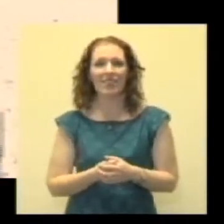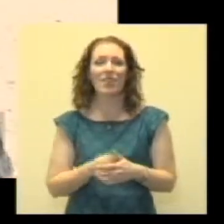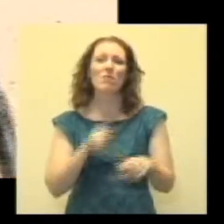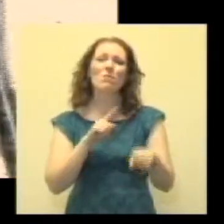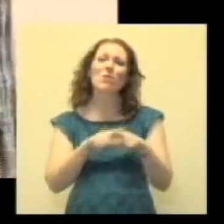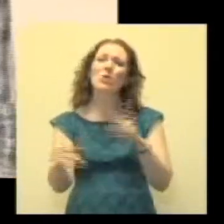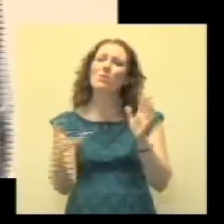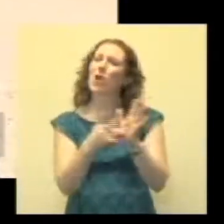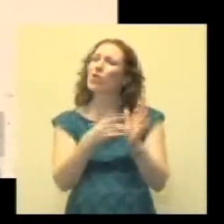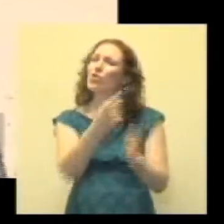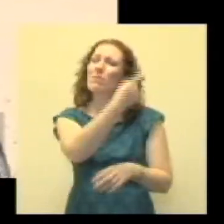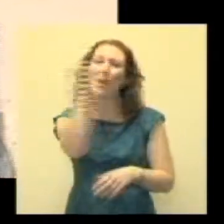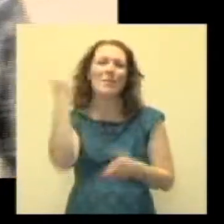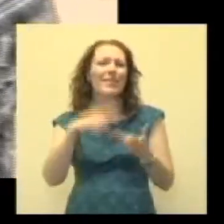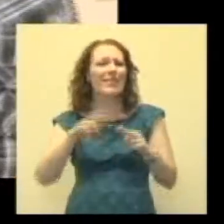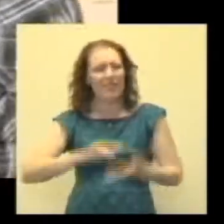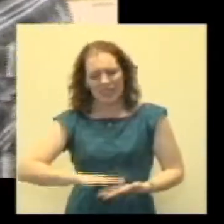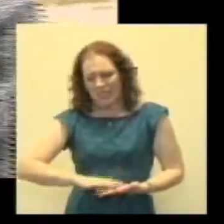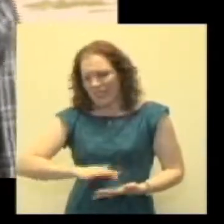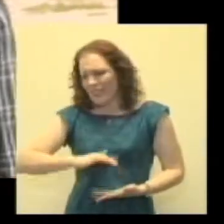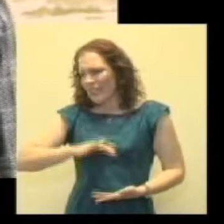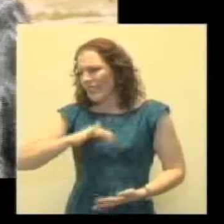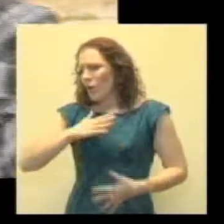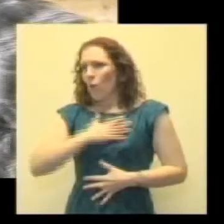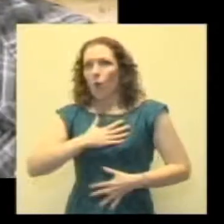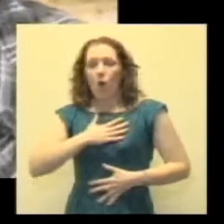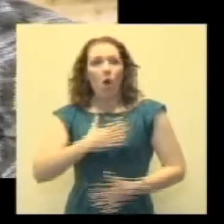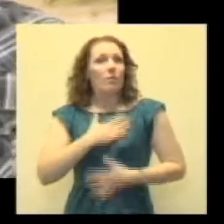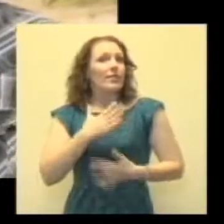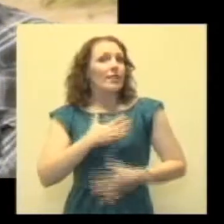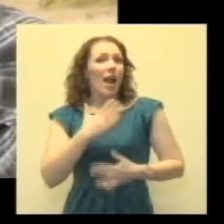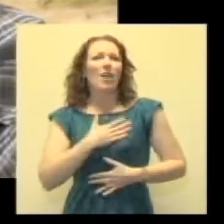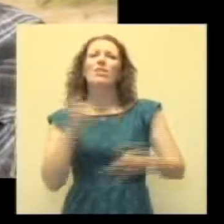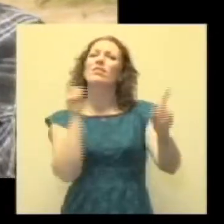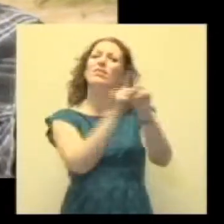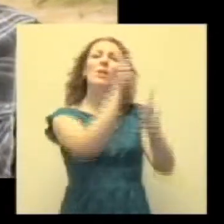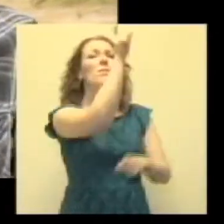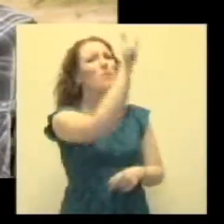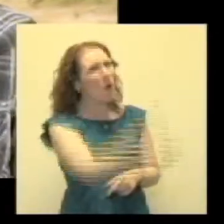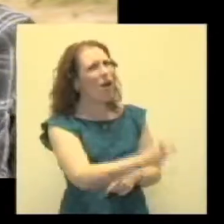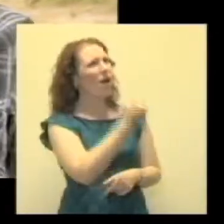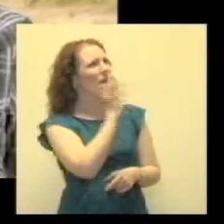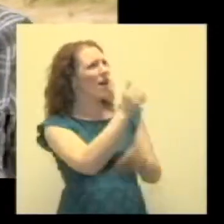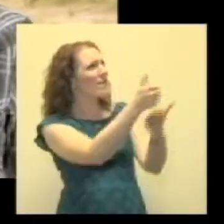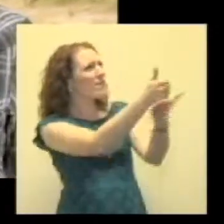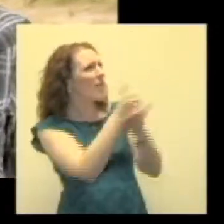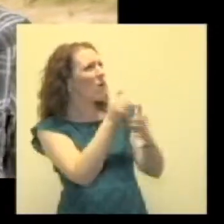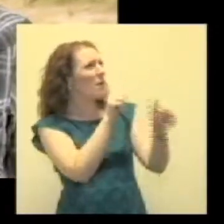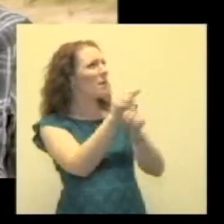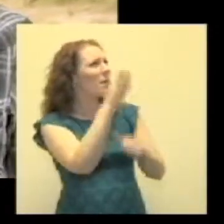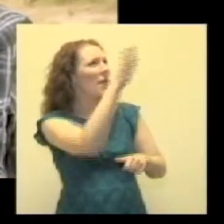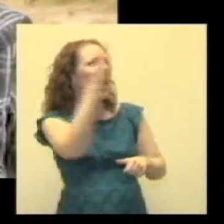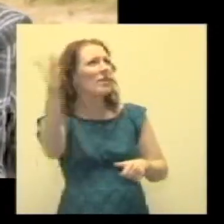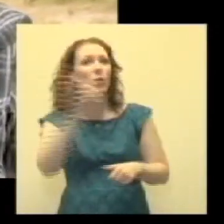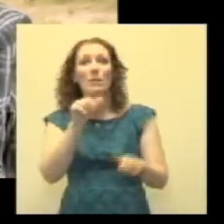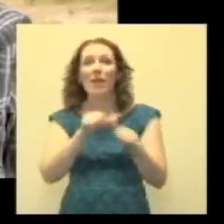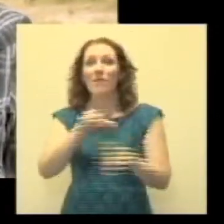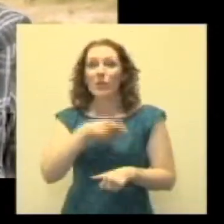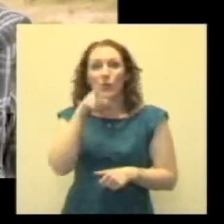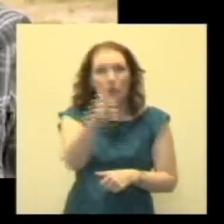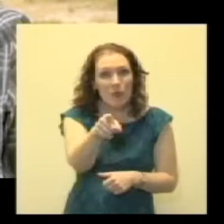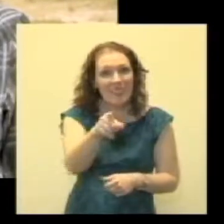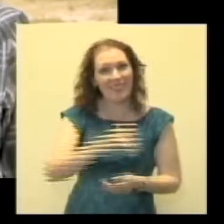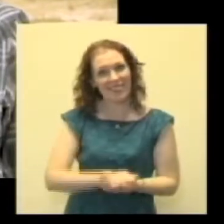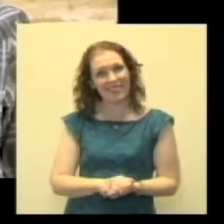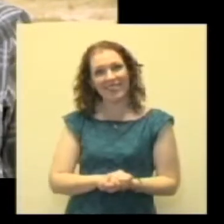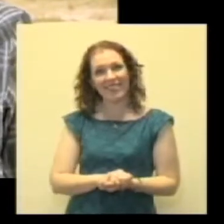thing is to remember is to talk to someone you trust if you feel like it's getting on top of you. If you're feeling worried or upset, try talking to